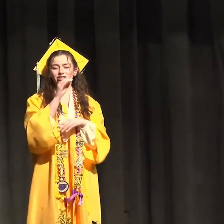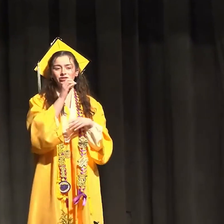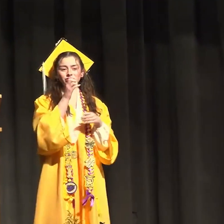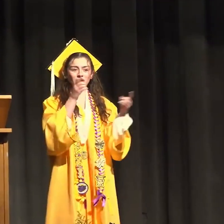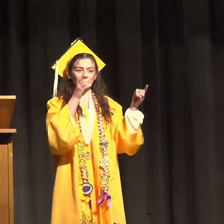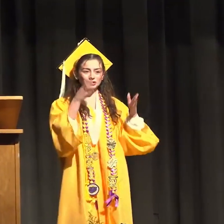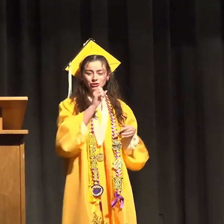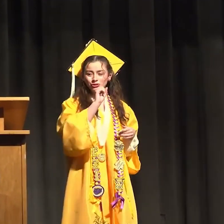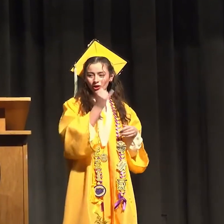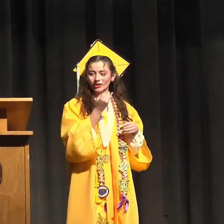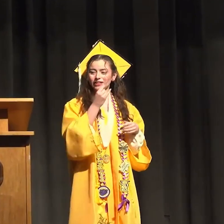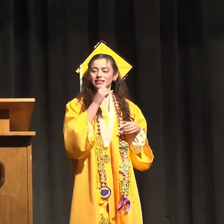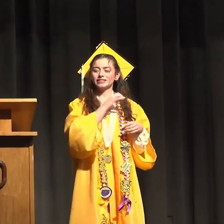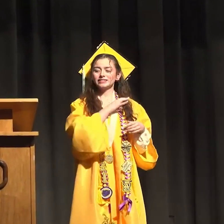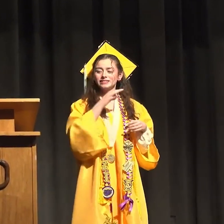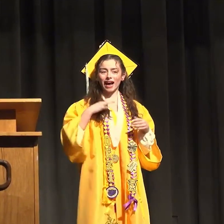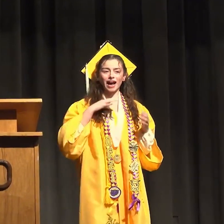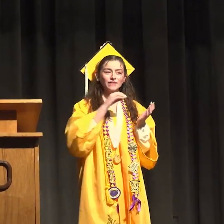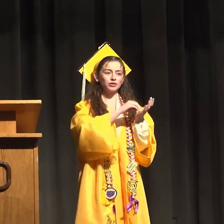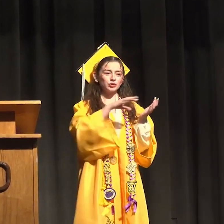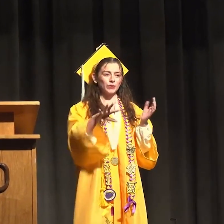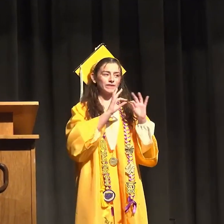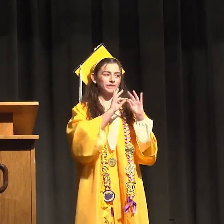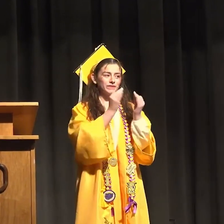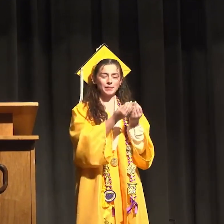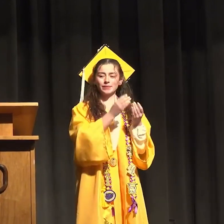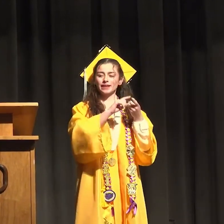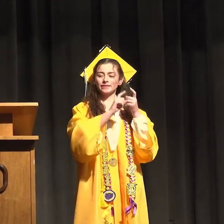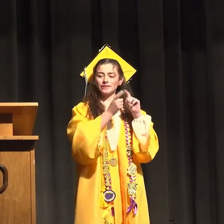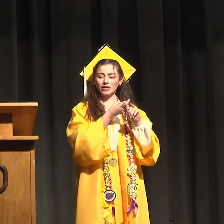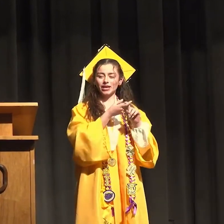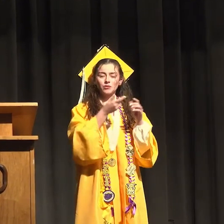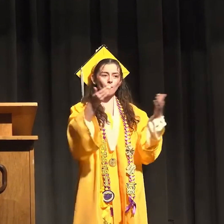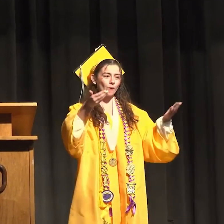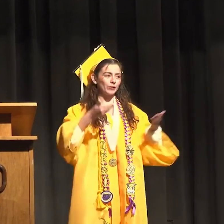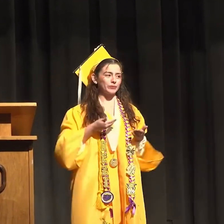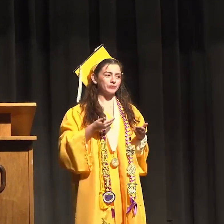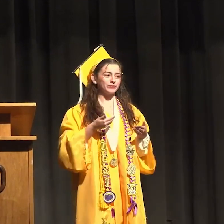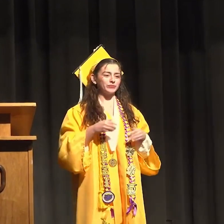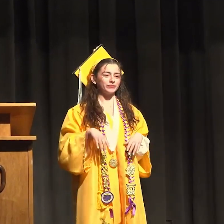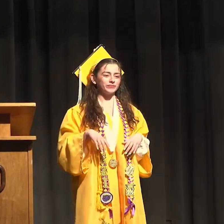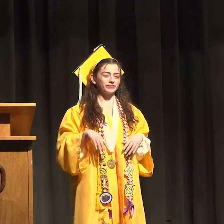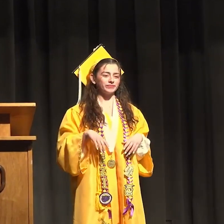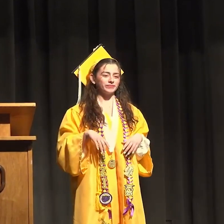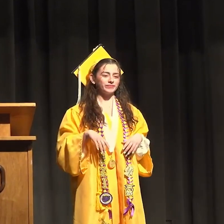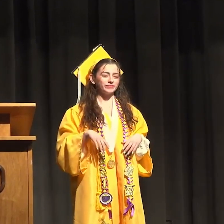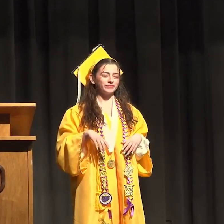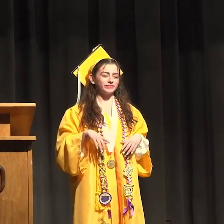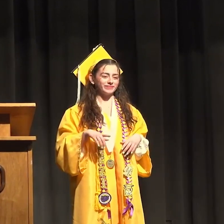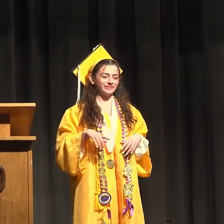Good evening, directors, Charlotte Jones, faculty, students, family, friends.